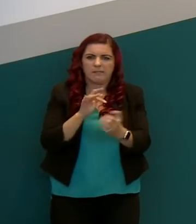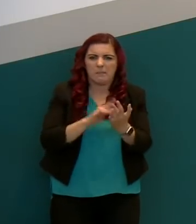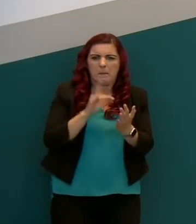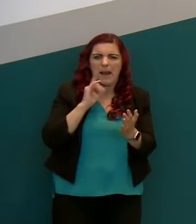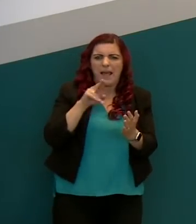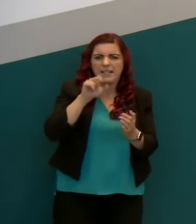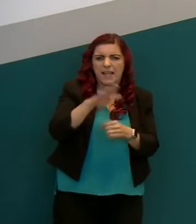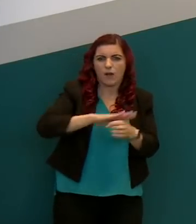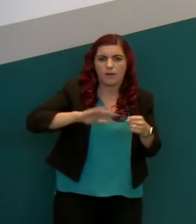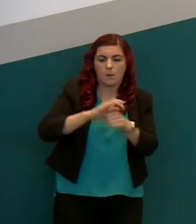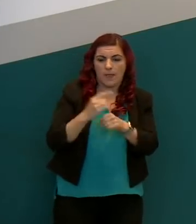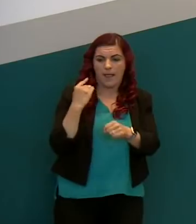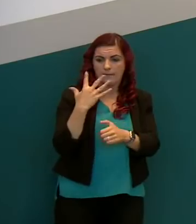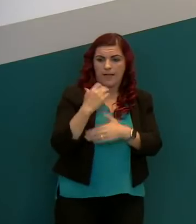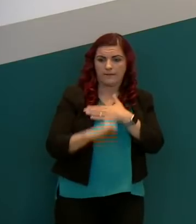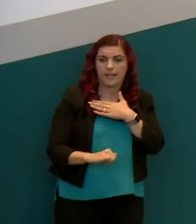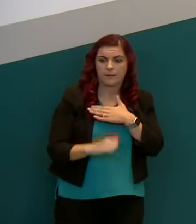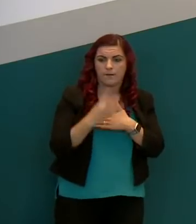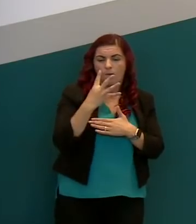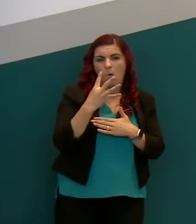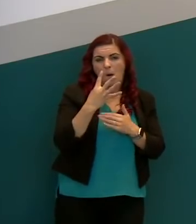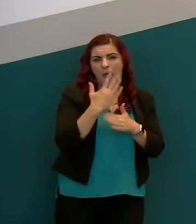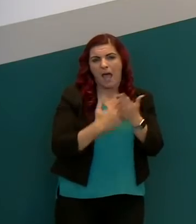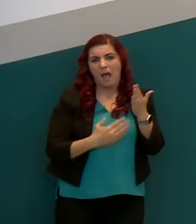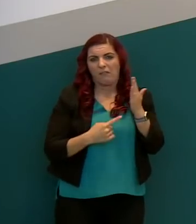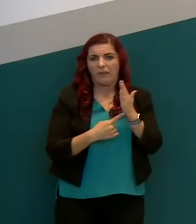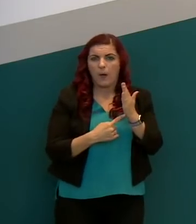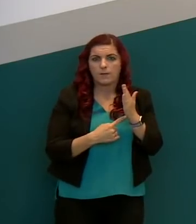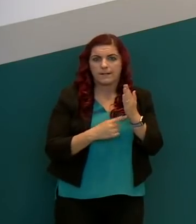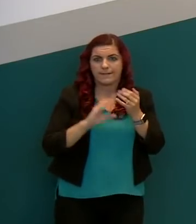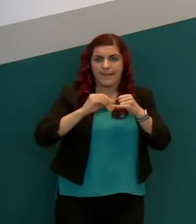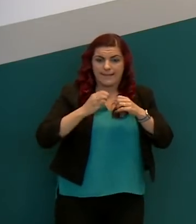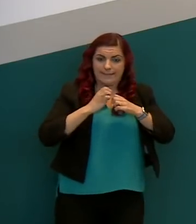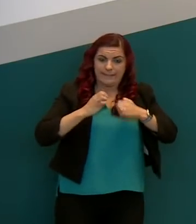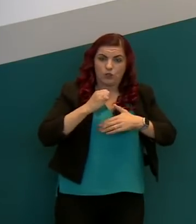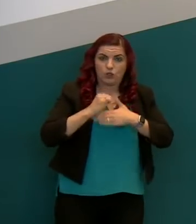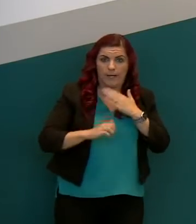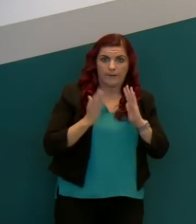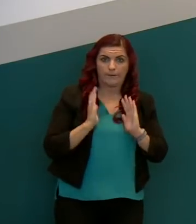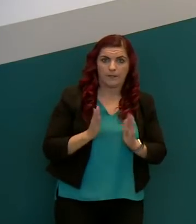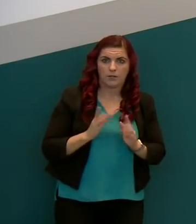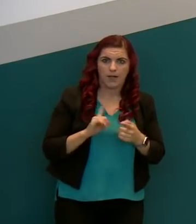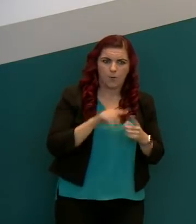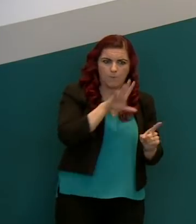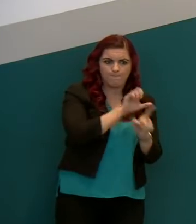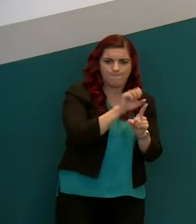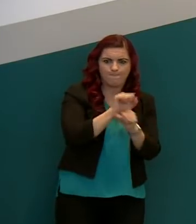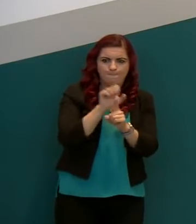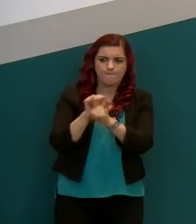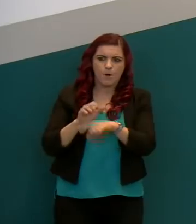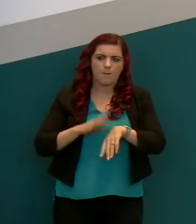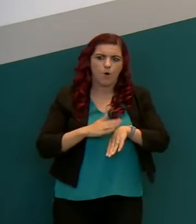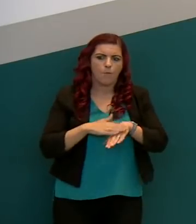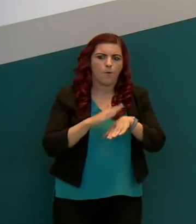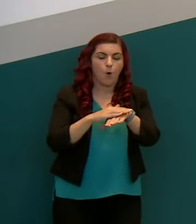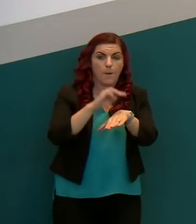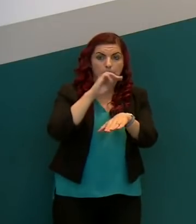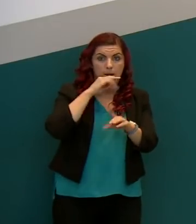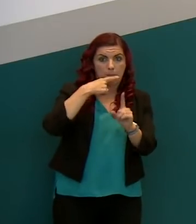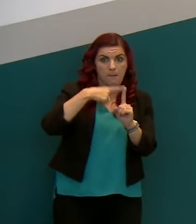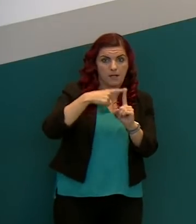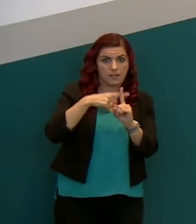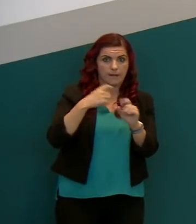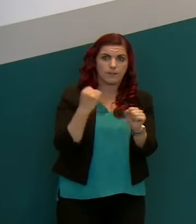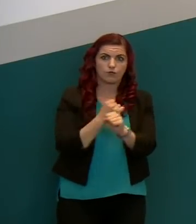last 5 days, about 4,500 tests per day, and we're detecting more cases with those tests. So the positivity